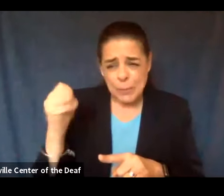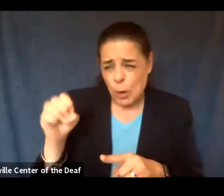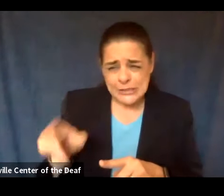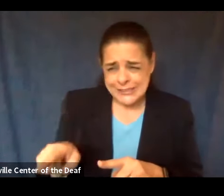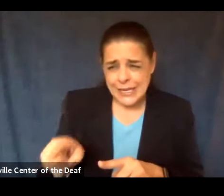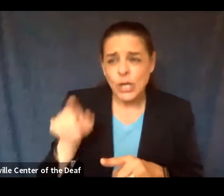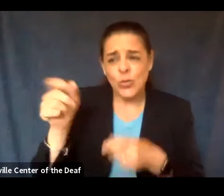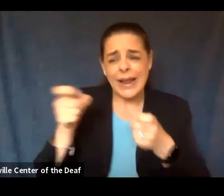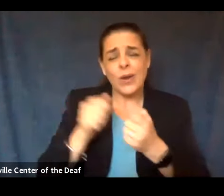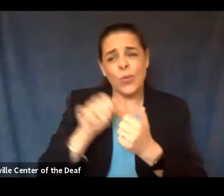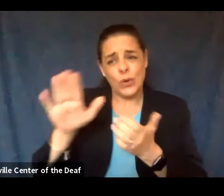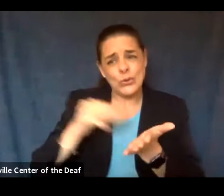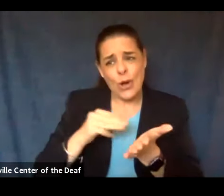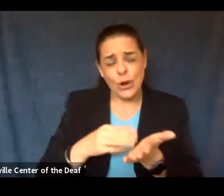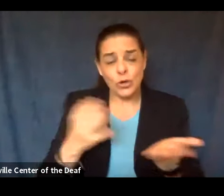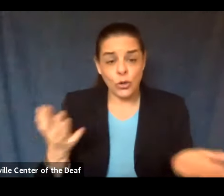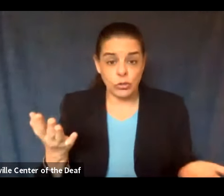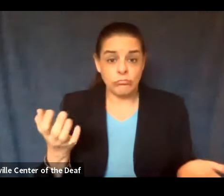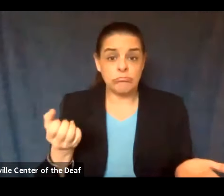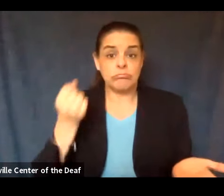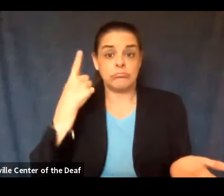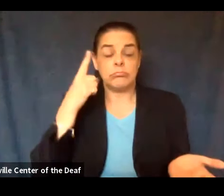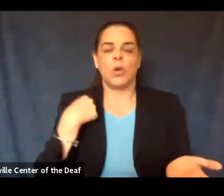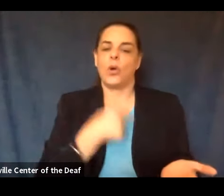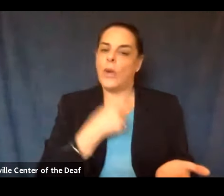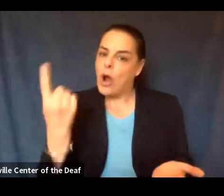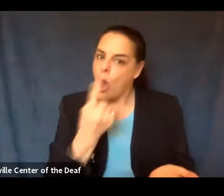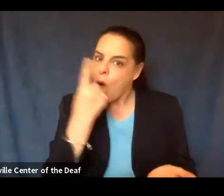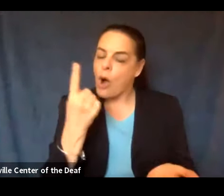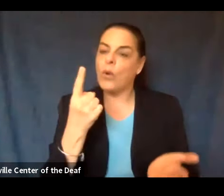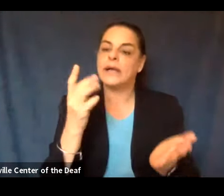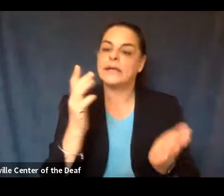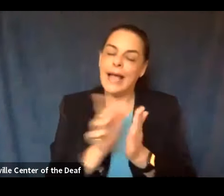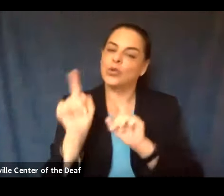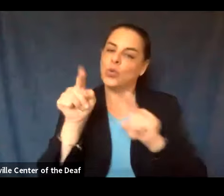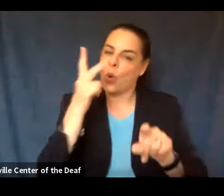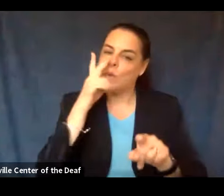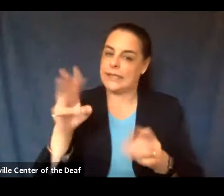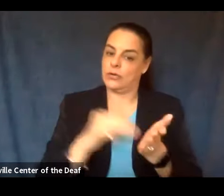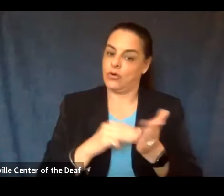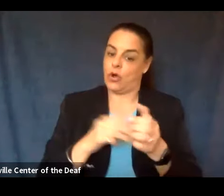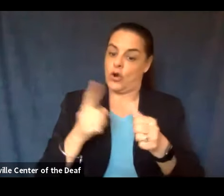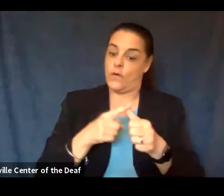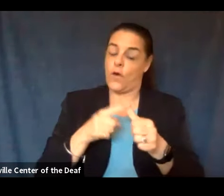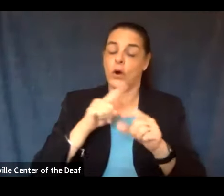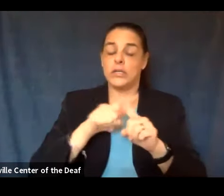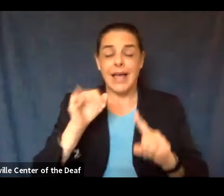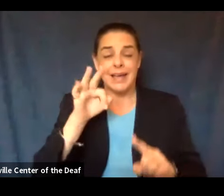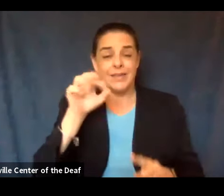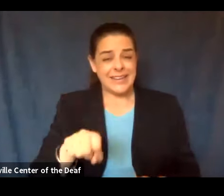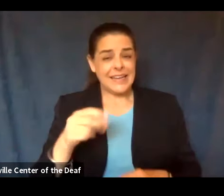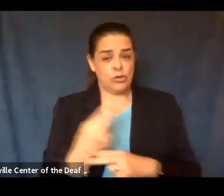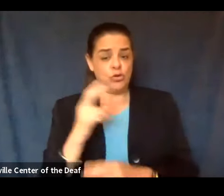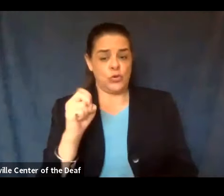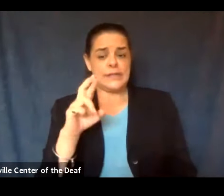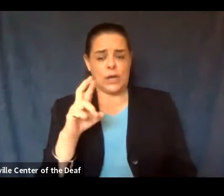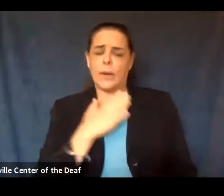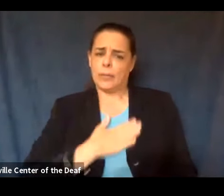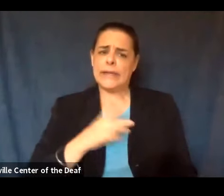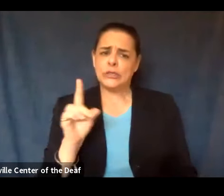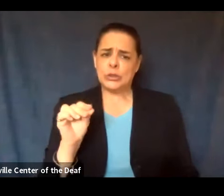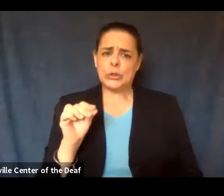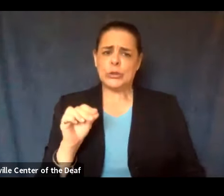with their primary care physicians. We always advocate for that, but obviously when people need to use the emergency department, we encourage them to